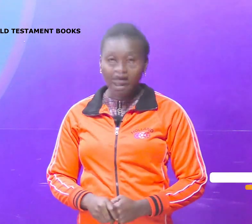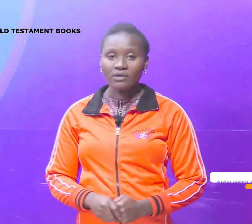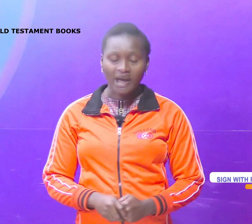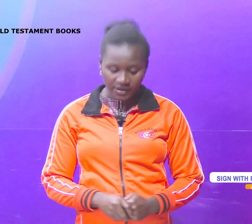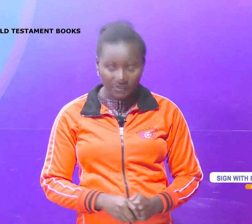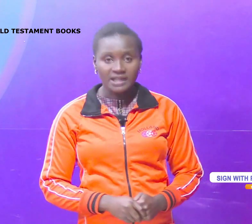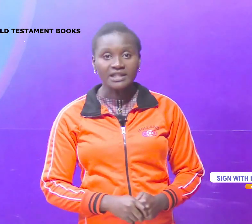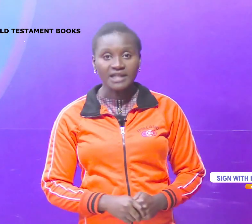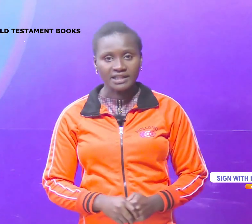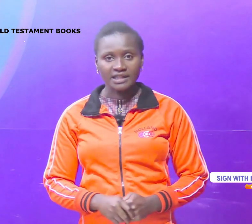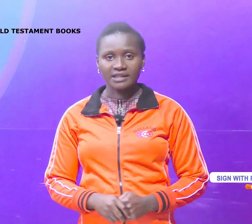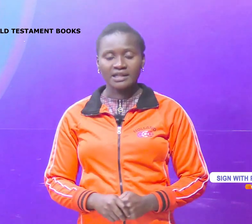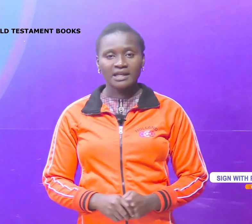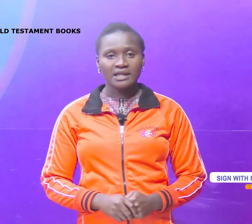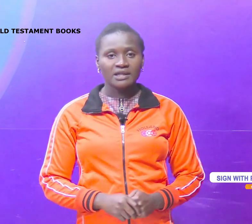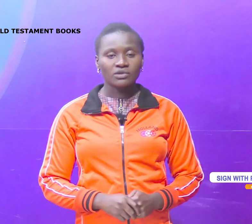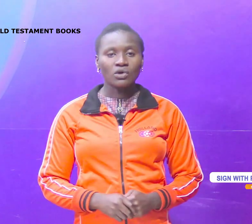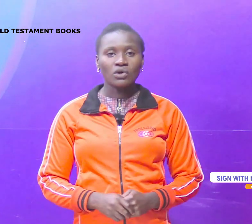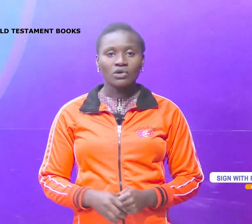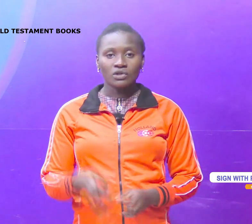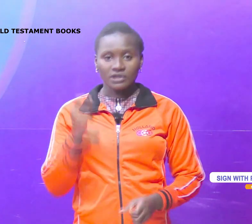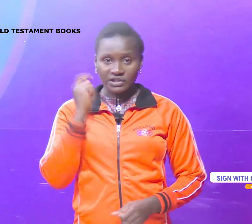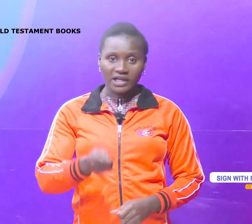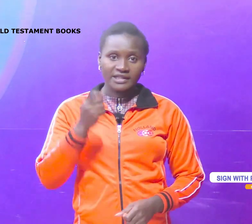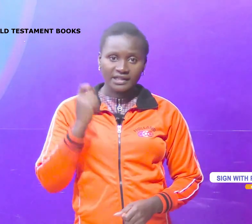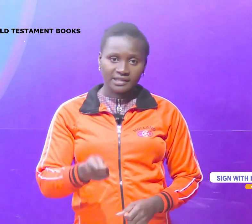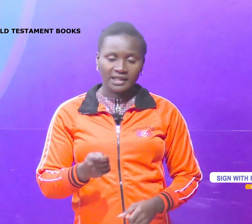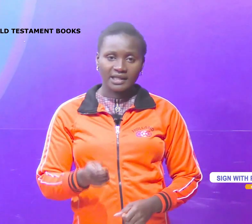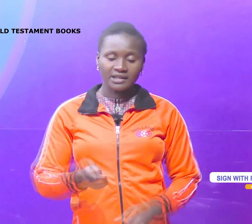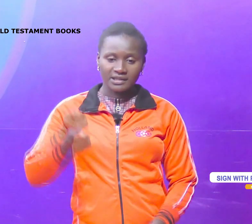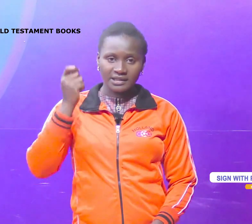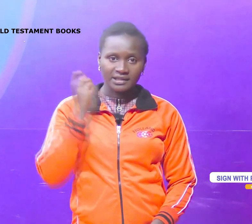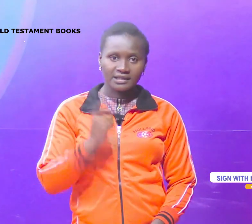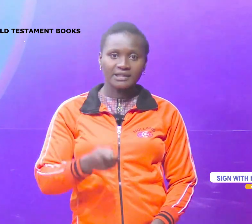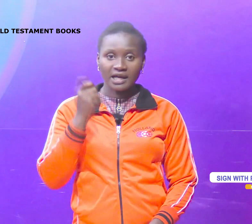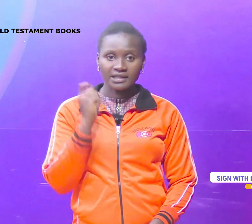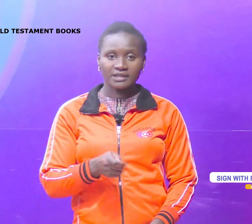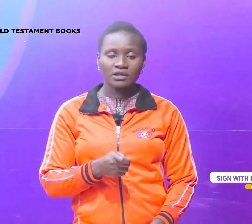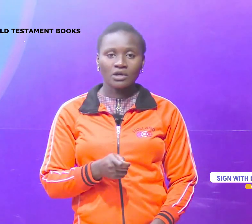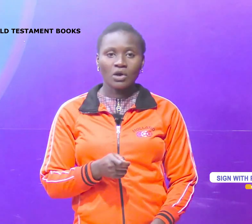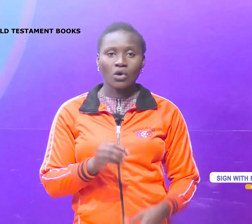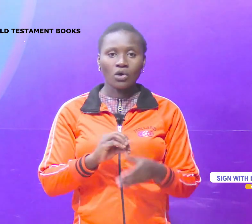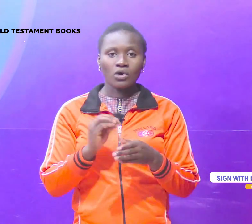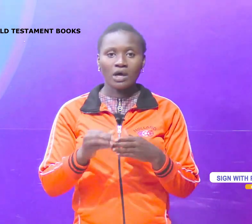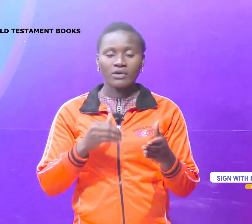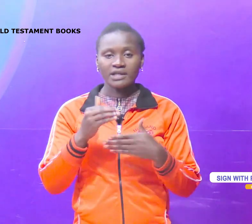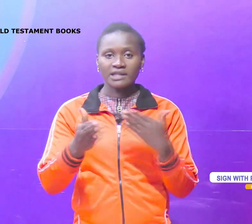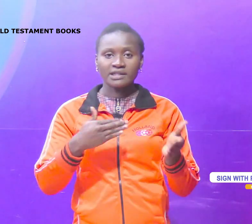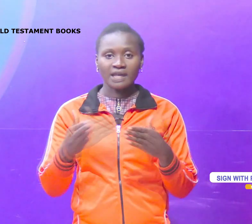have Judges. So Judges like this. Judges. Or our next sign, it